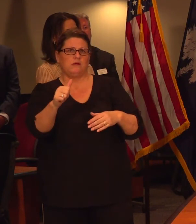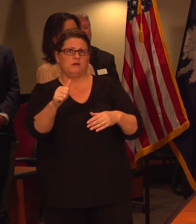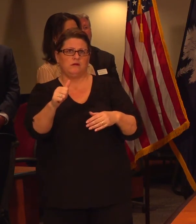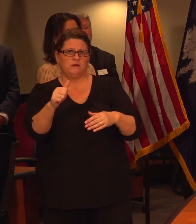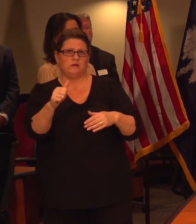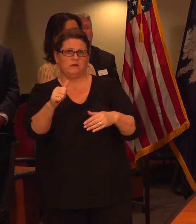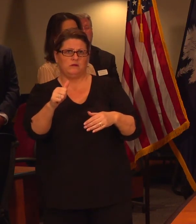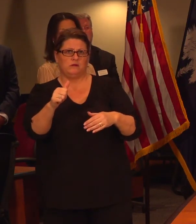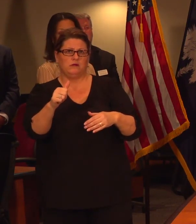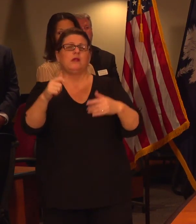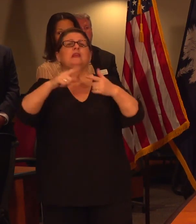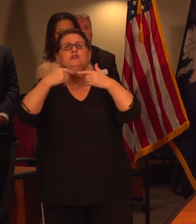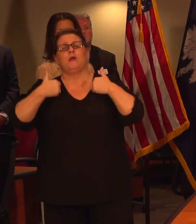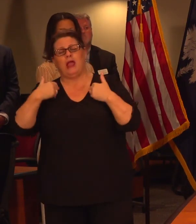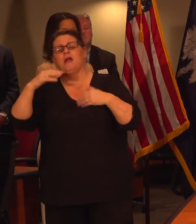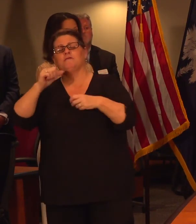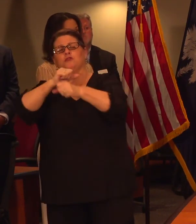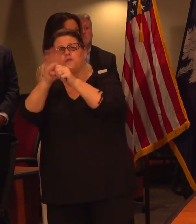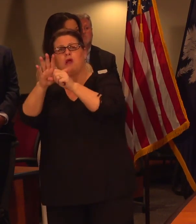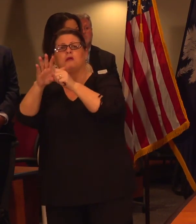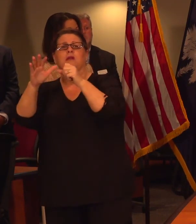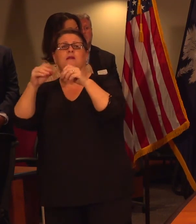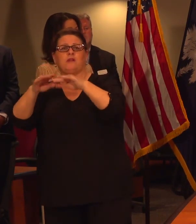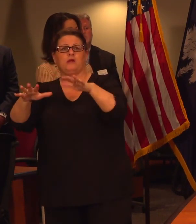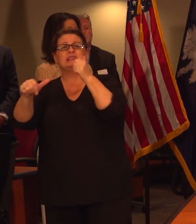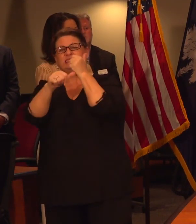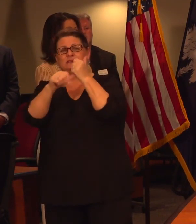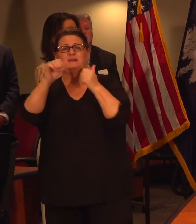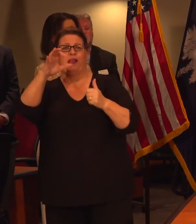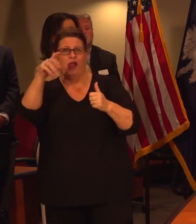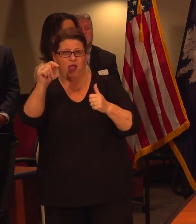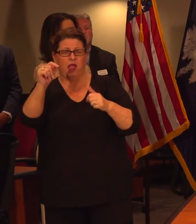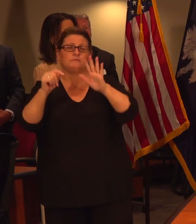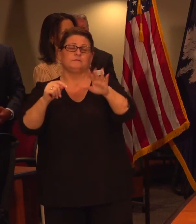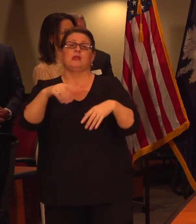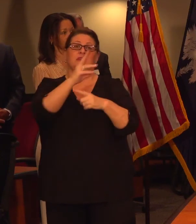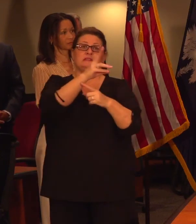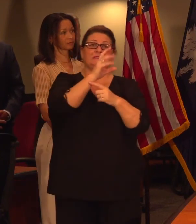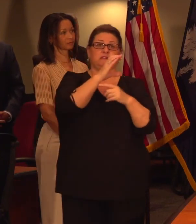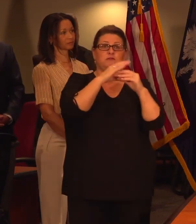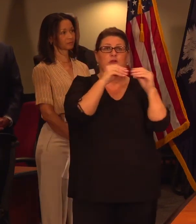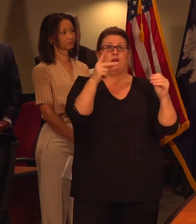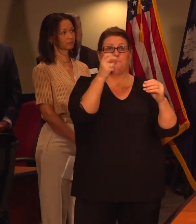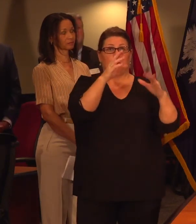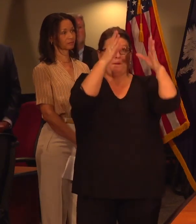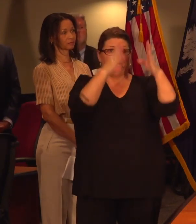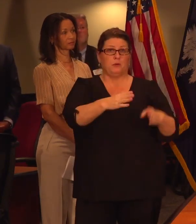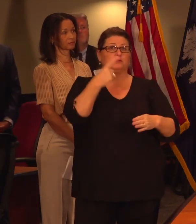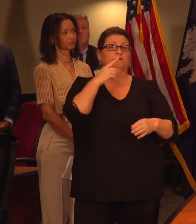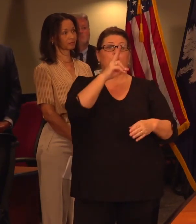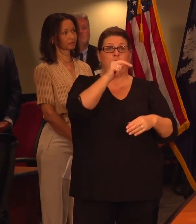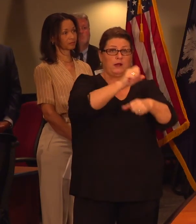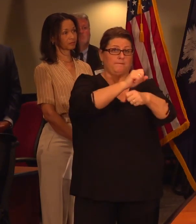Coronavirus Assistance Act, and then you have the various acts. But the $600 per person for